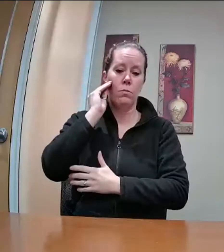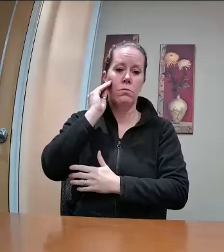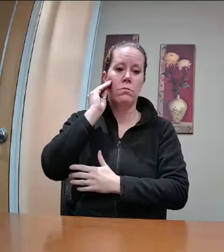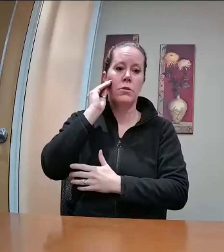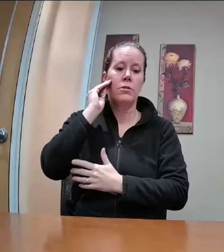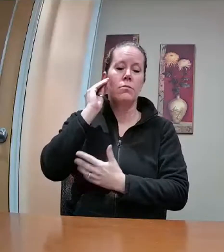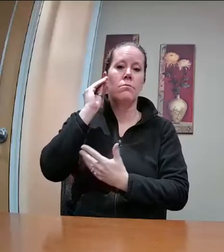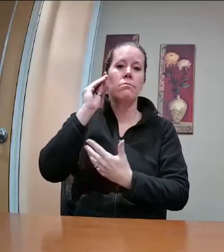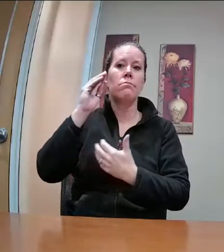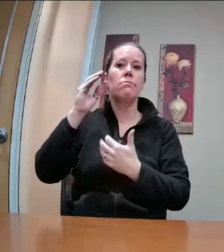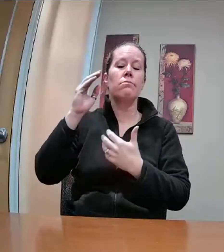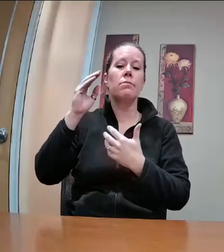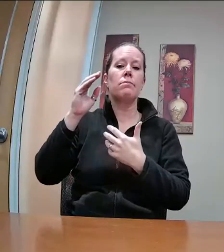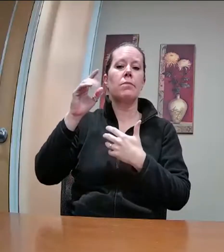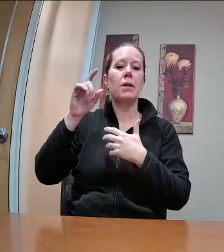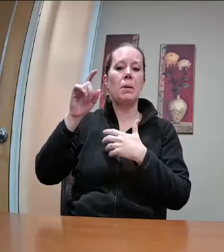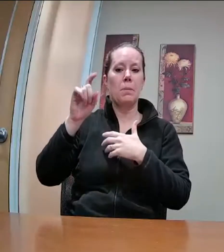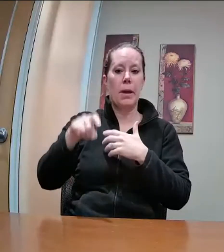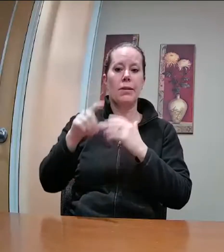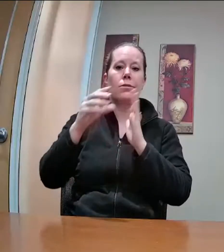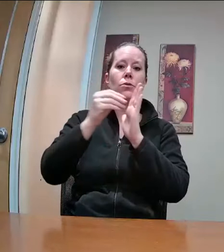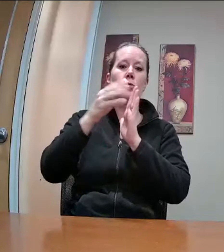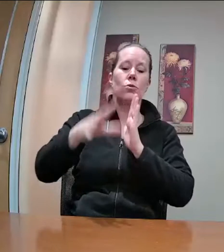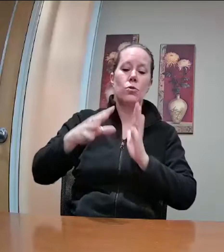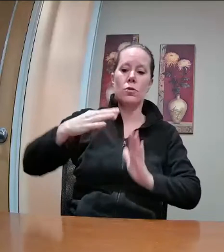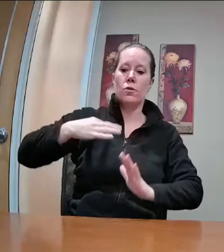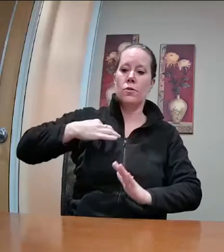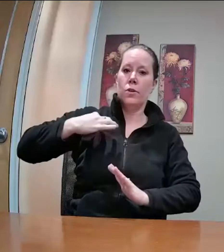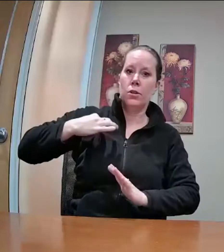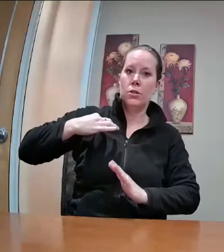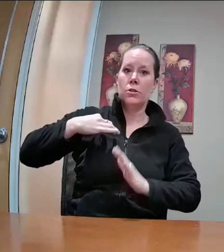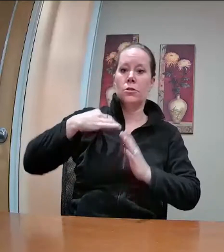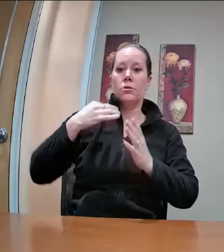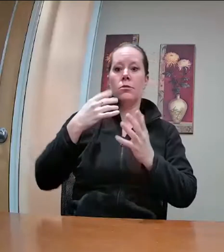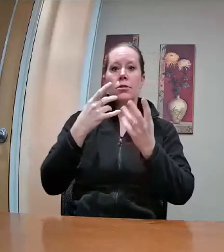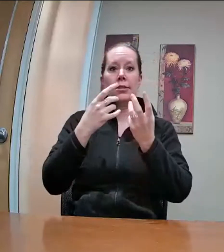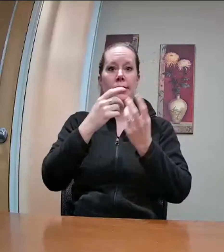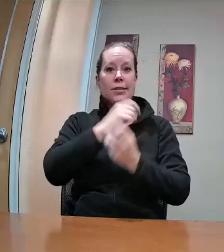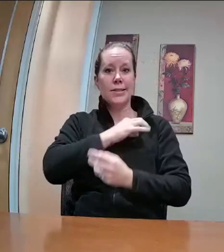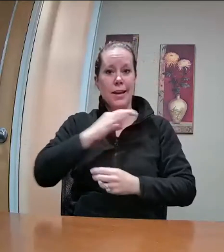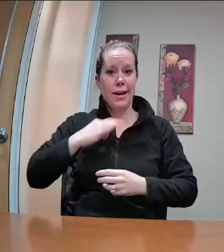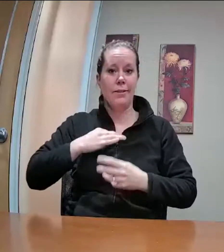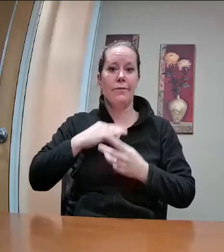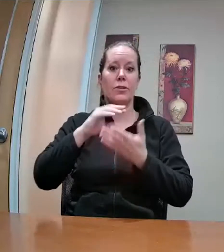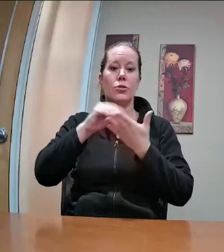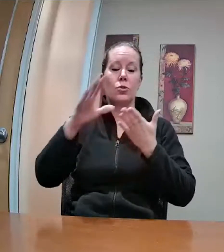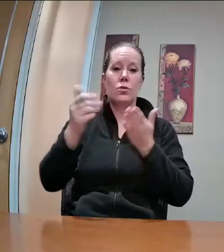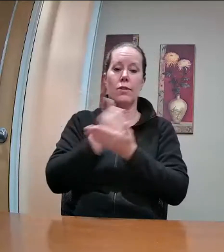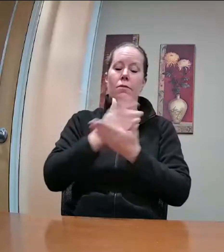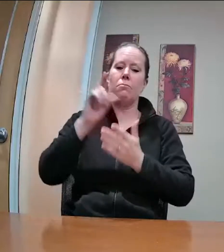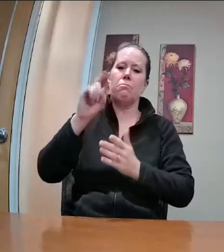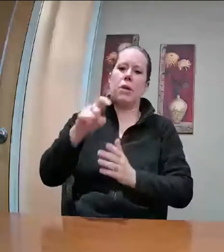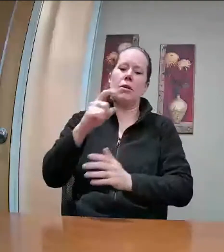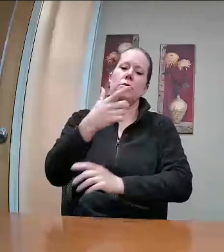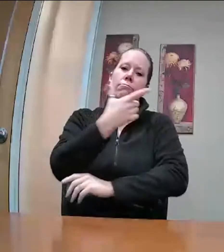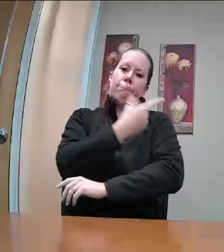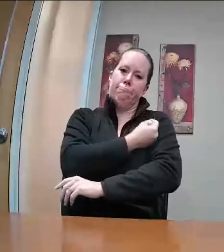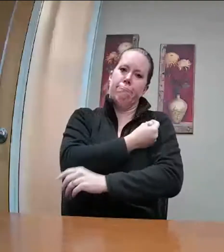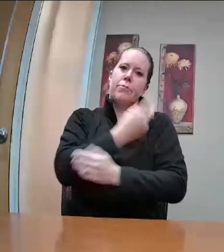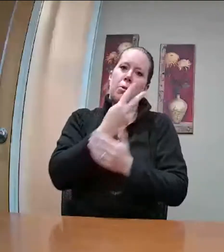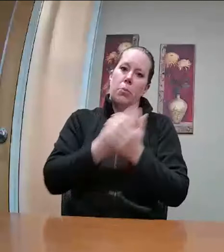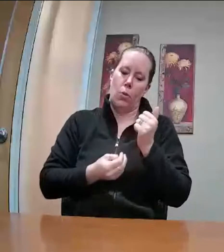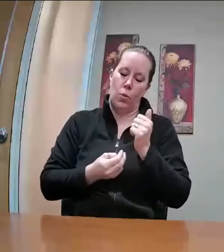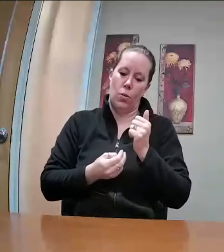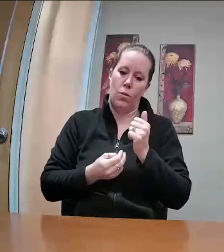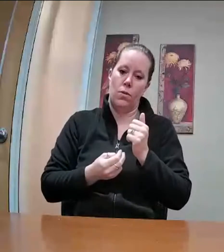only allow staff, students, volunteers, and support workers who are fully vaccinated into the home,